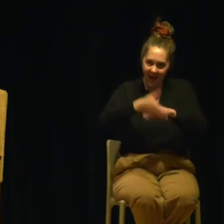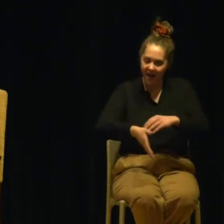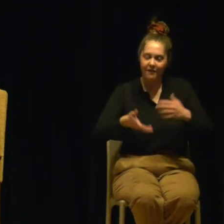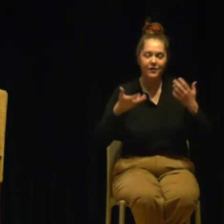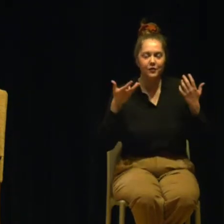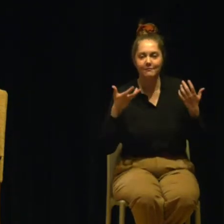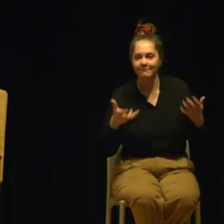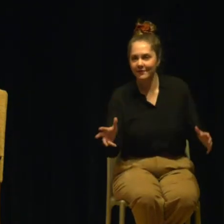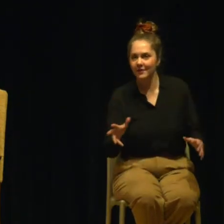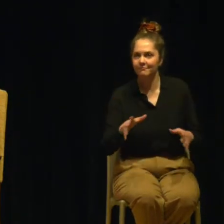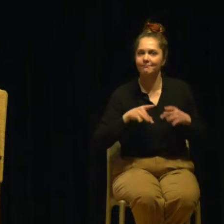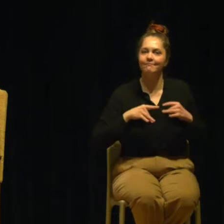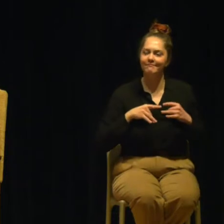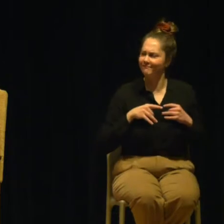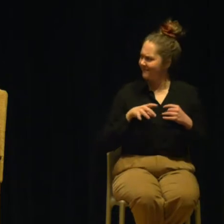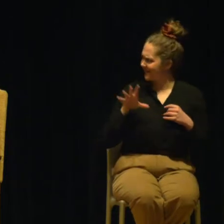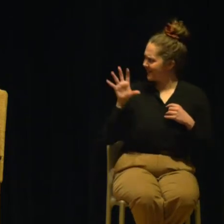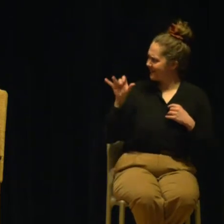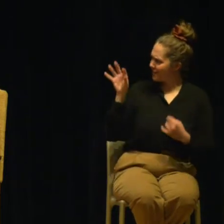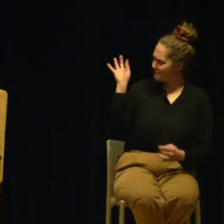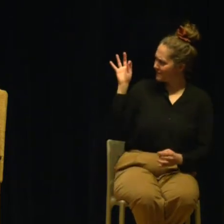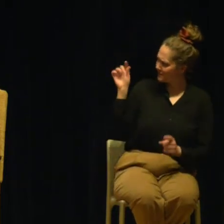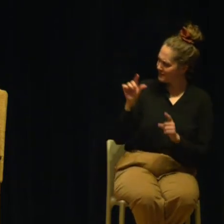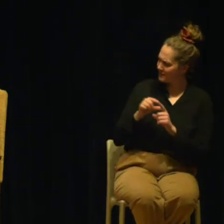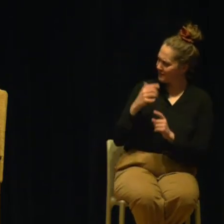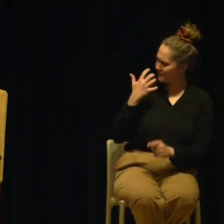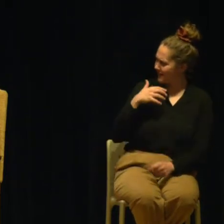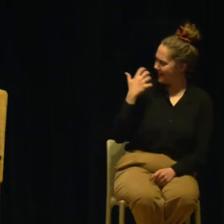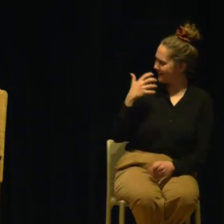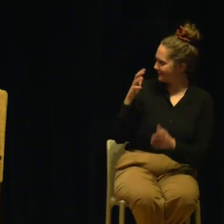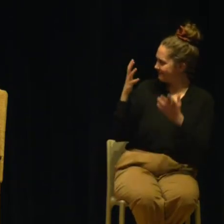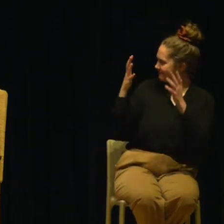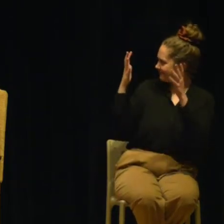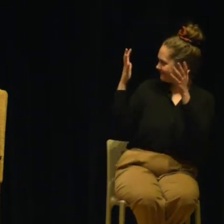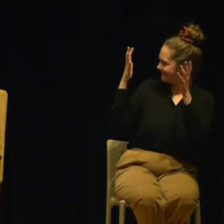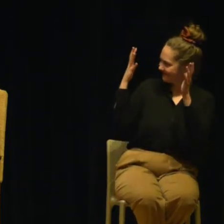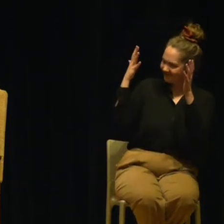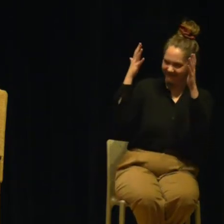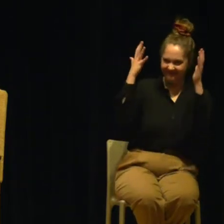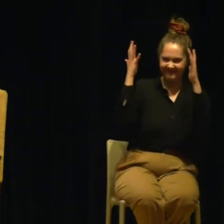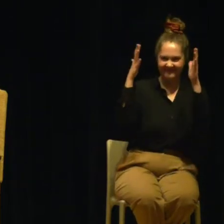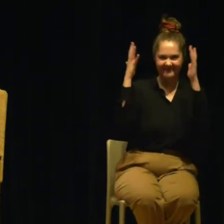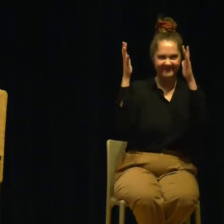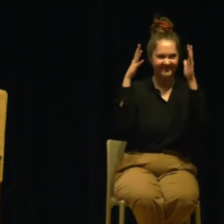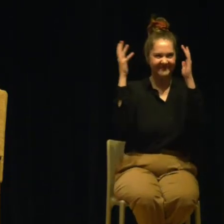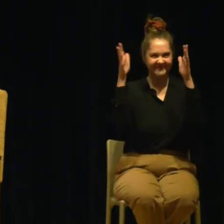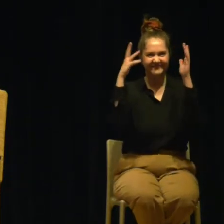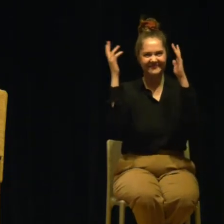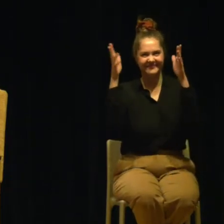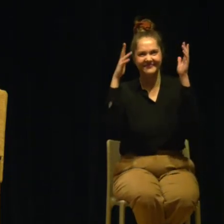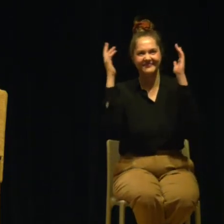a word to us tonight. So, yeah.